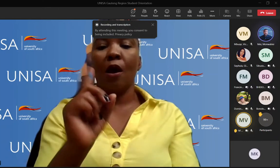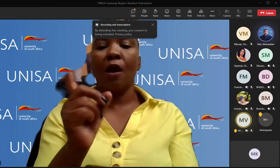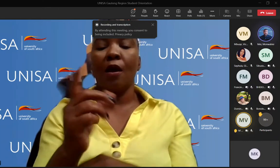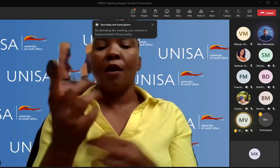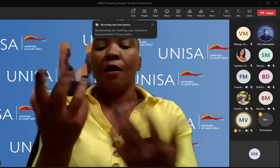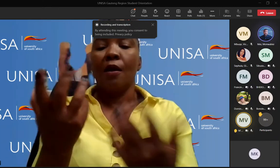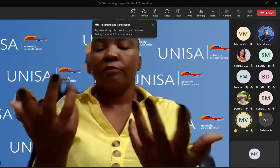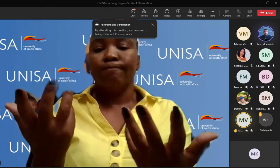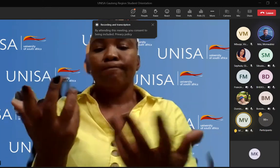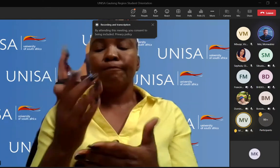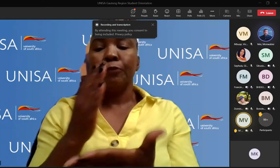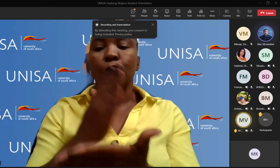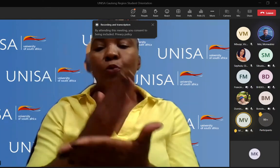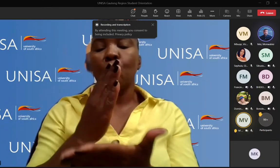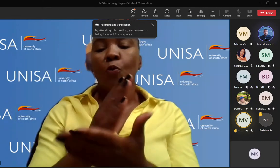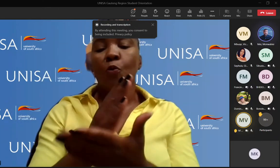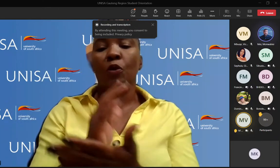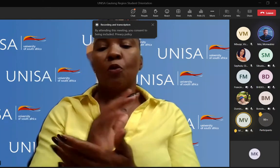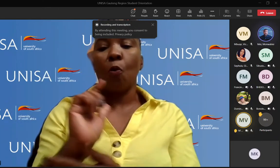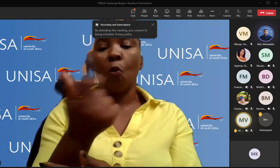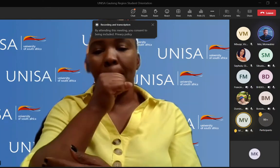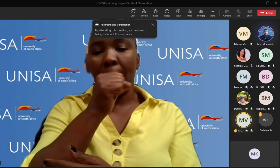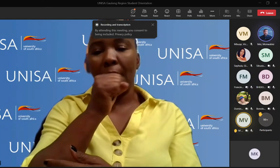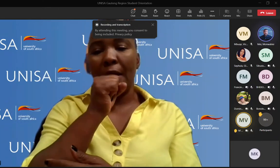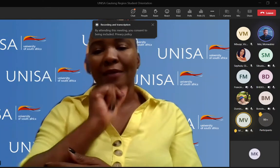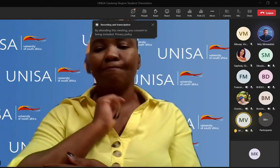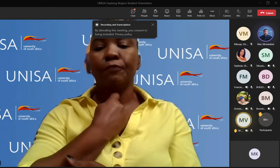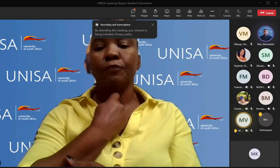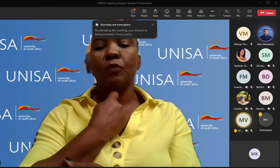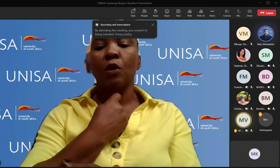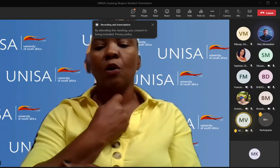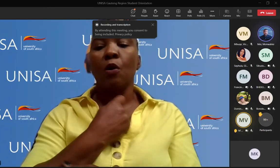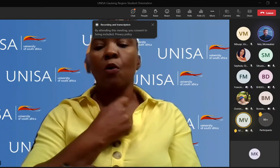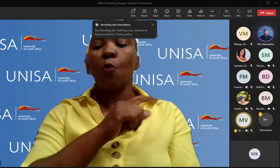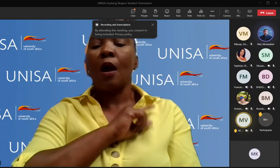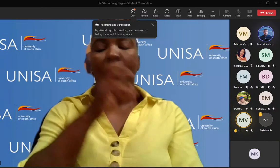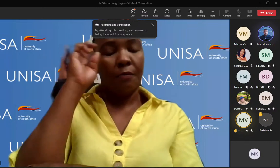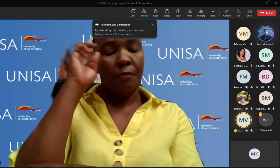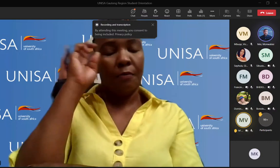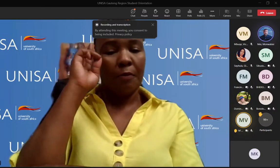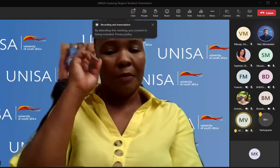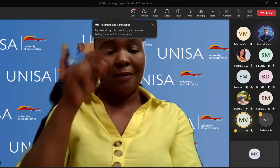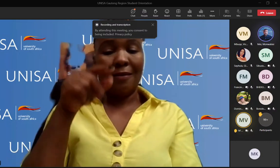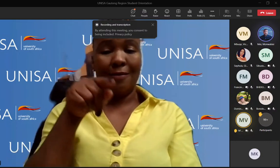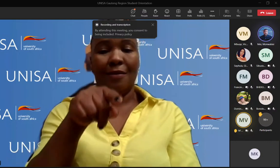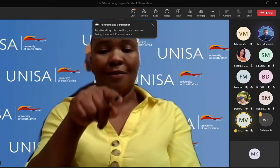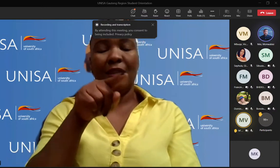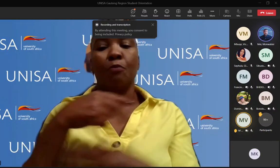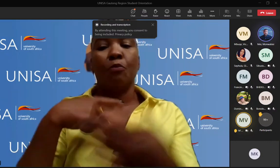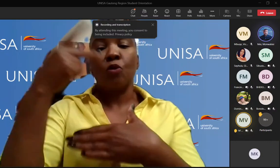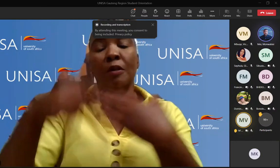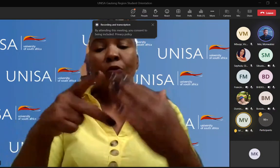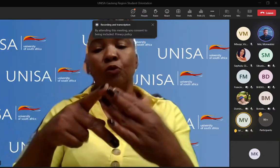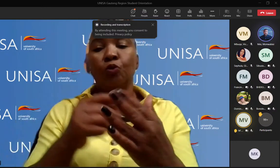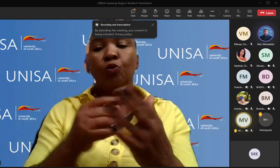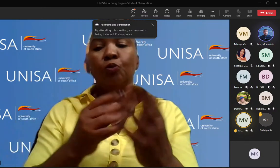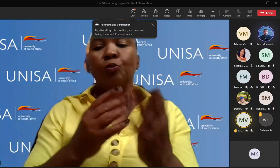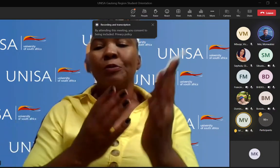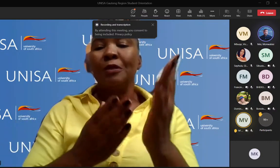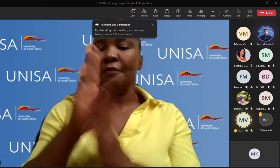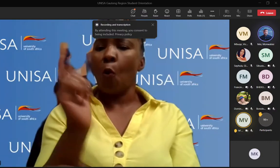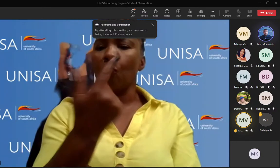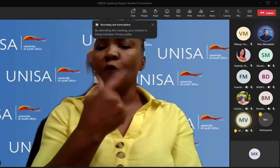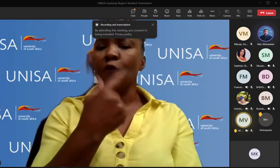um make sure that all our mics are muted because remember for this program to be a success everyone needs to comply